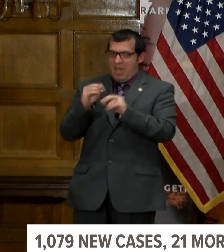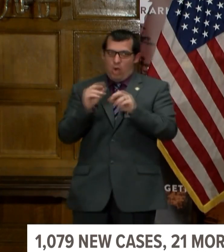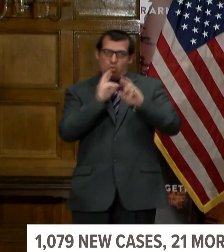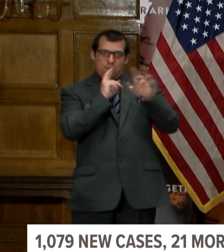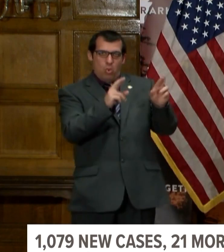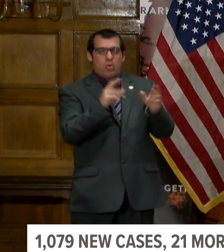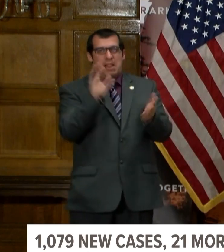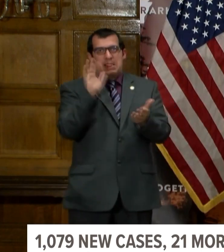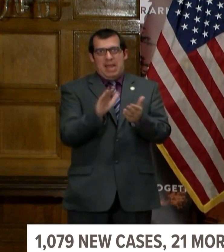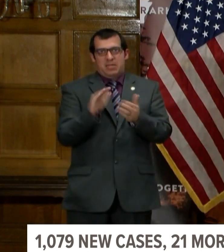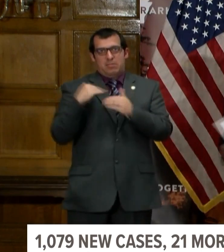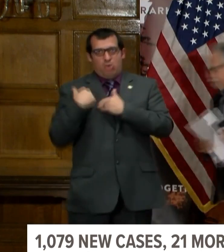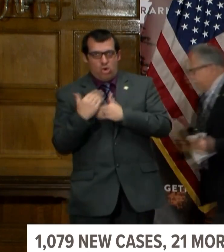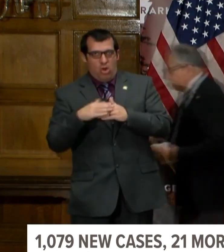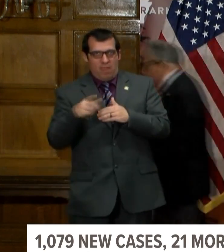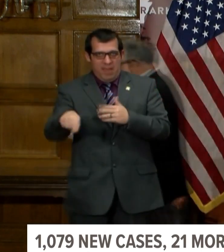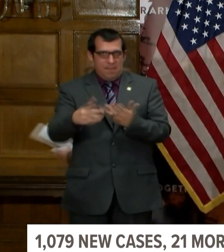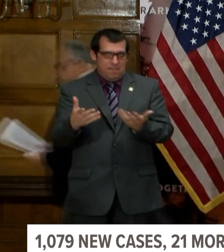less.